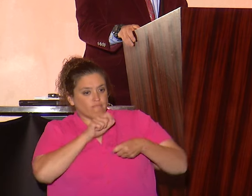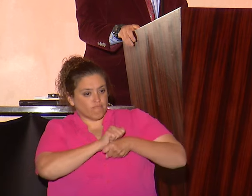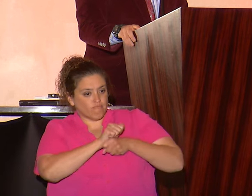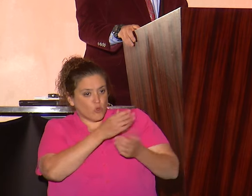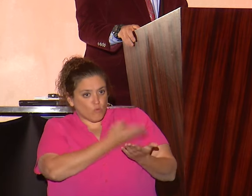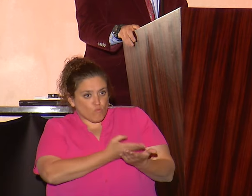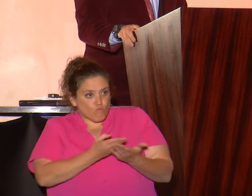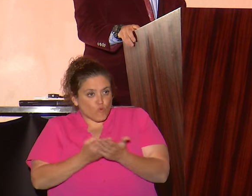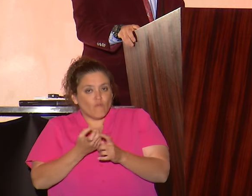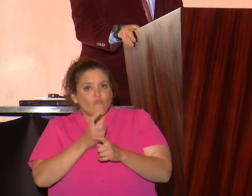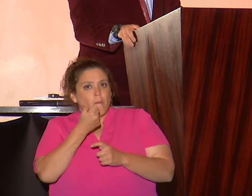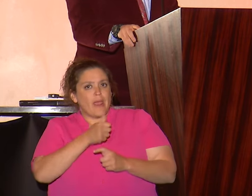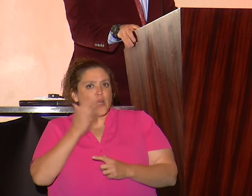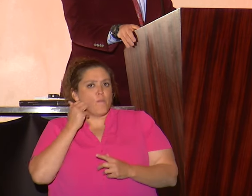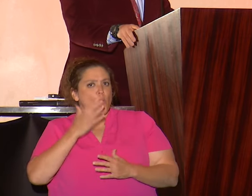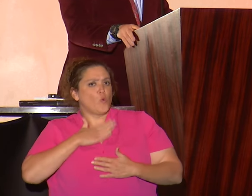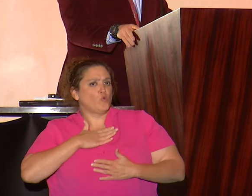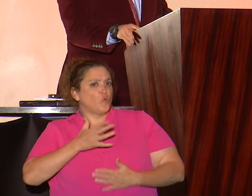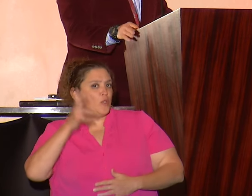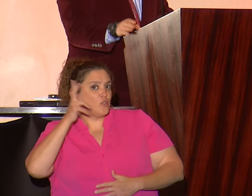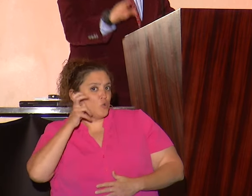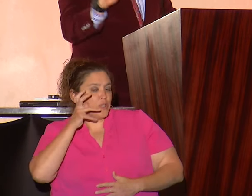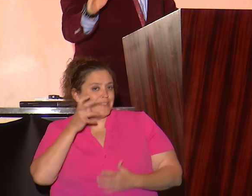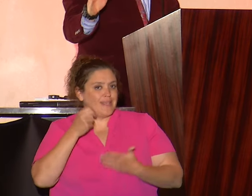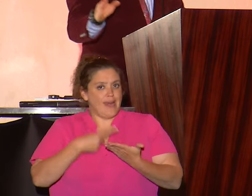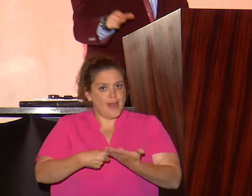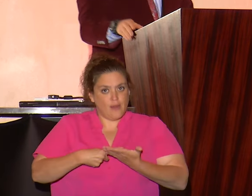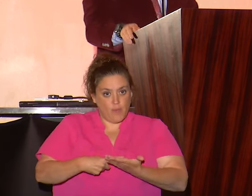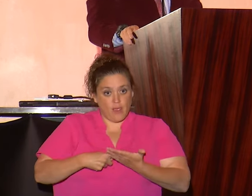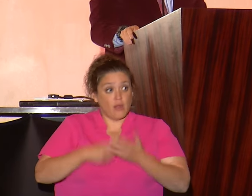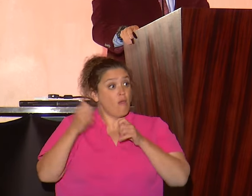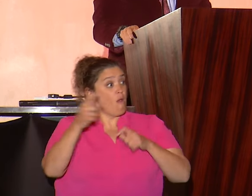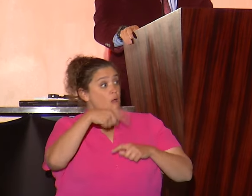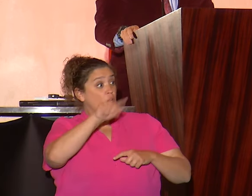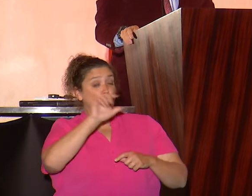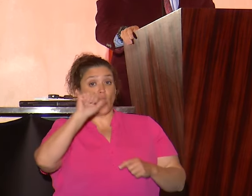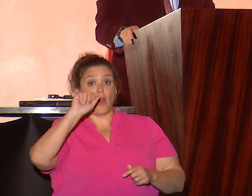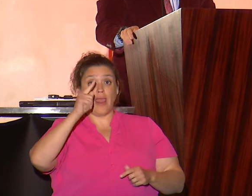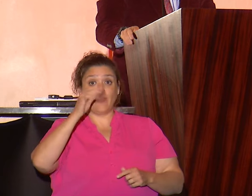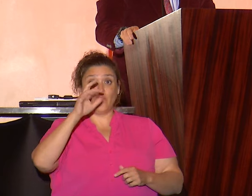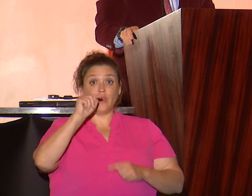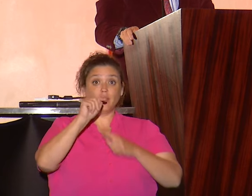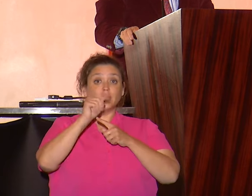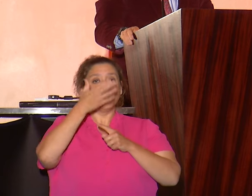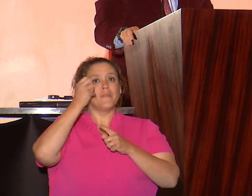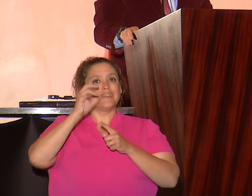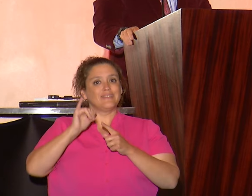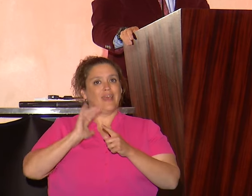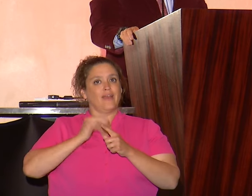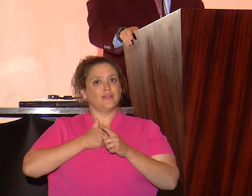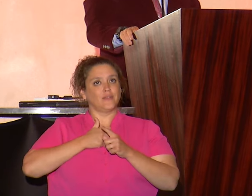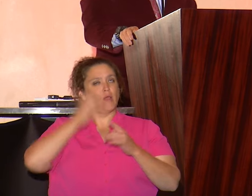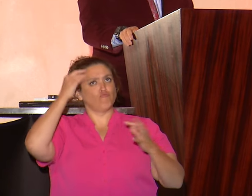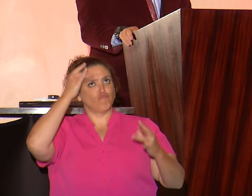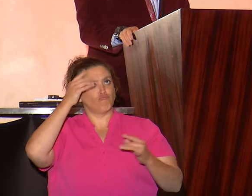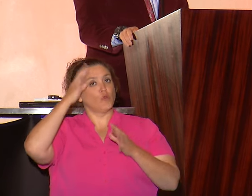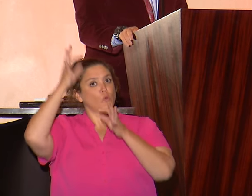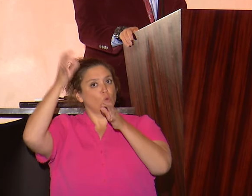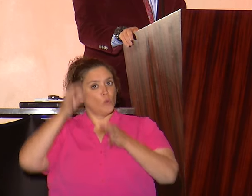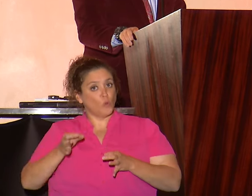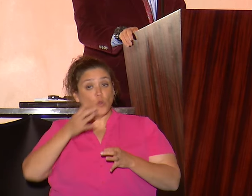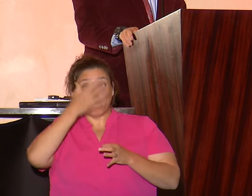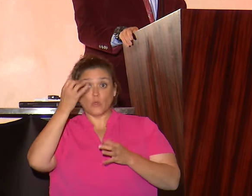debate. Let all of us here, we are all atheists because this is the conclusion that our study